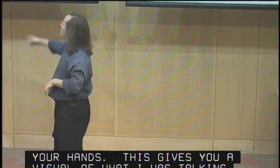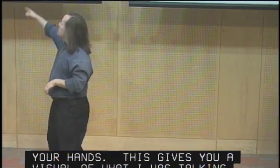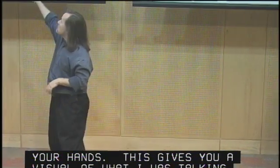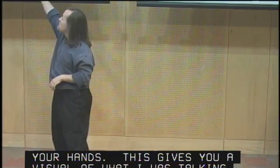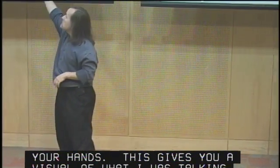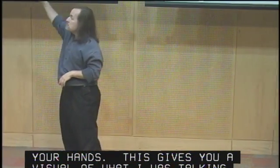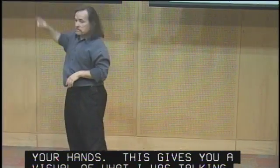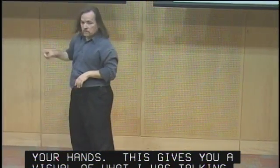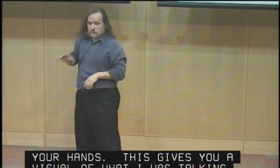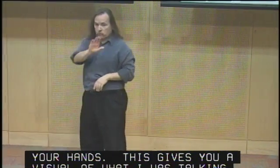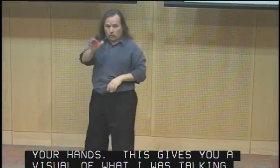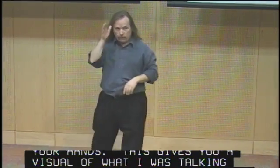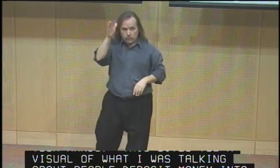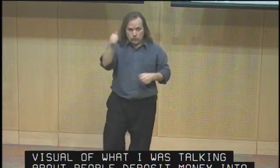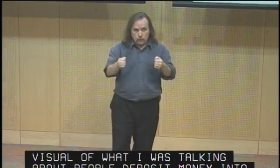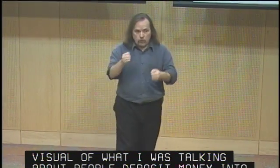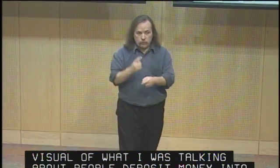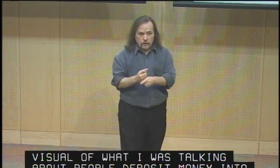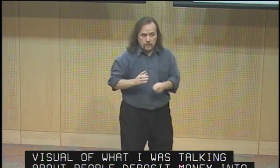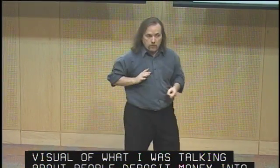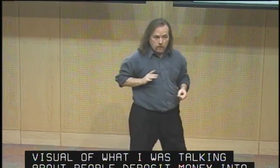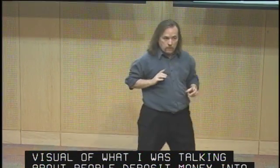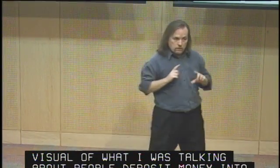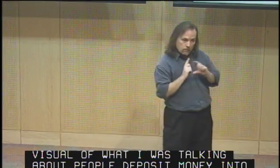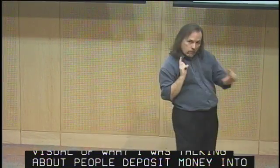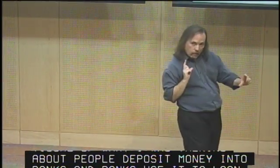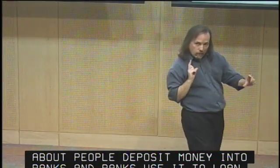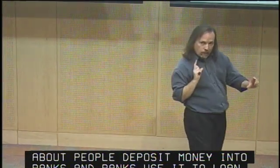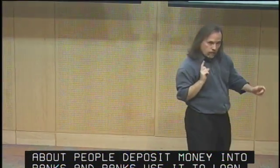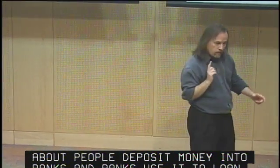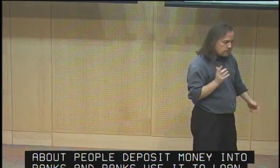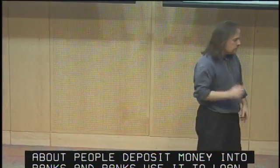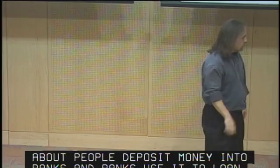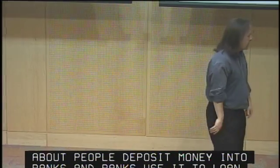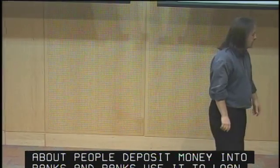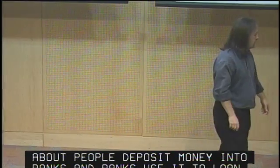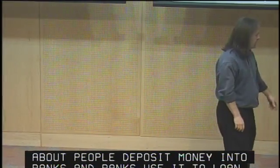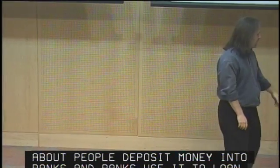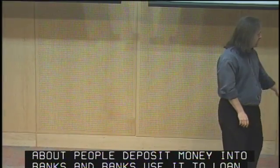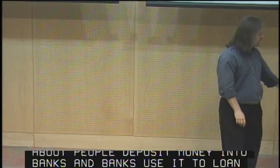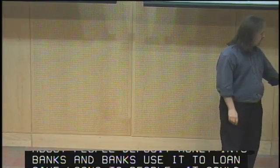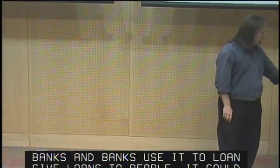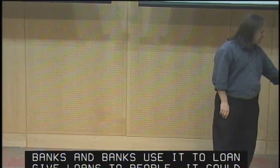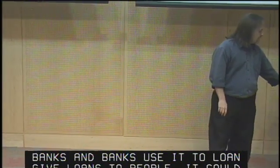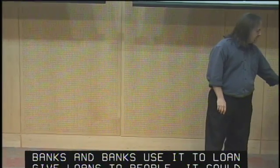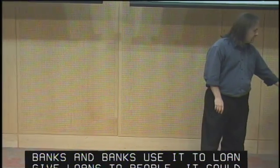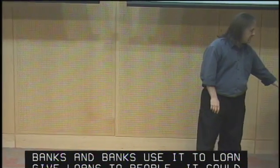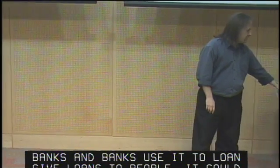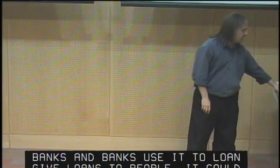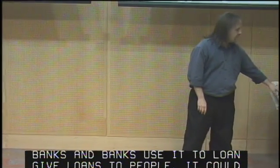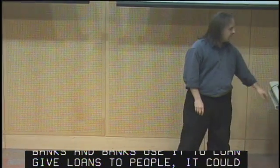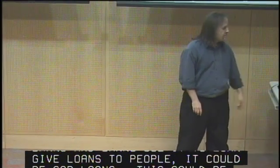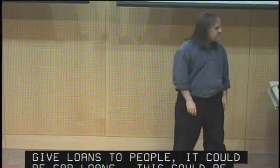could be car loans. This could be your future car right here on the bottom, or other vehicles, houses, etc.